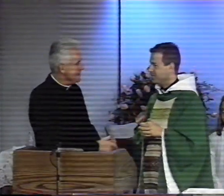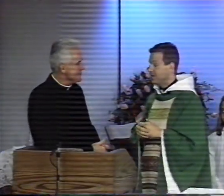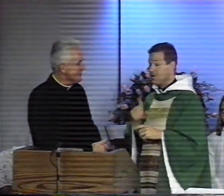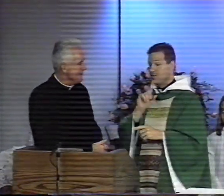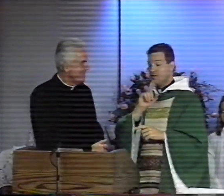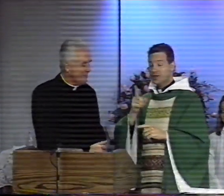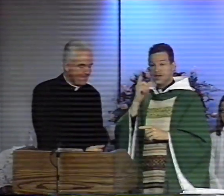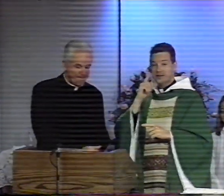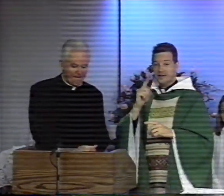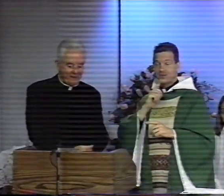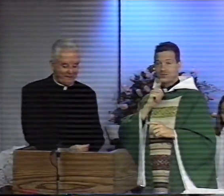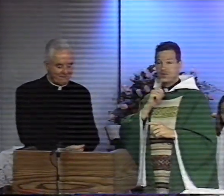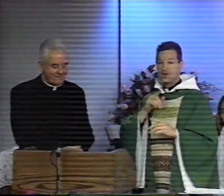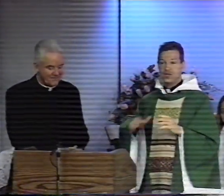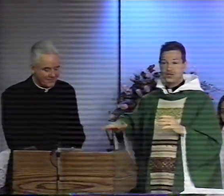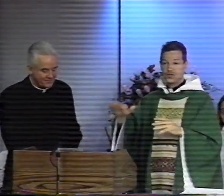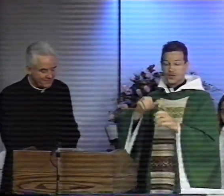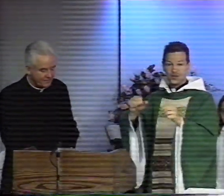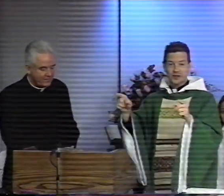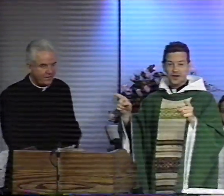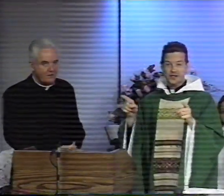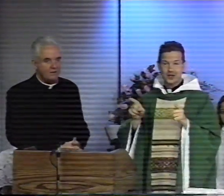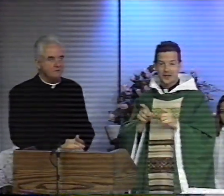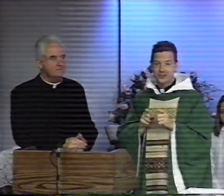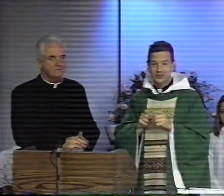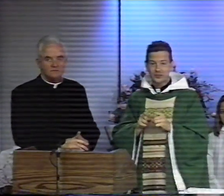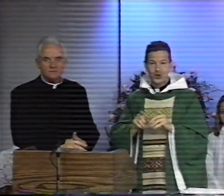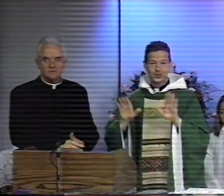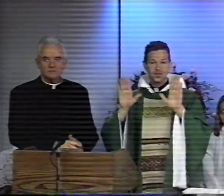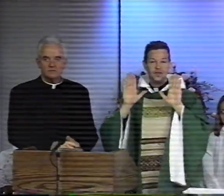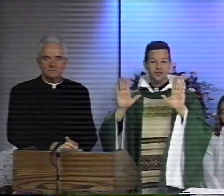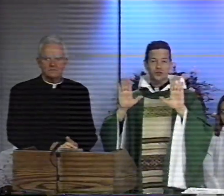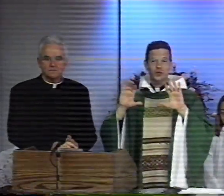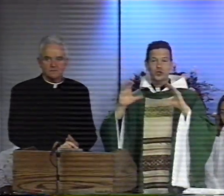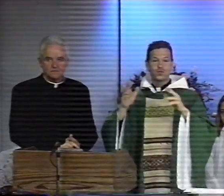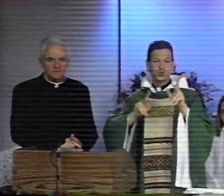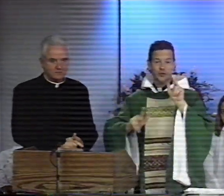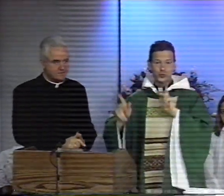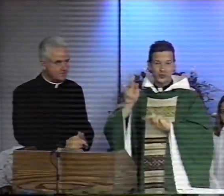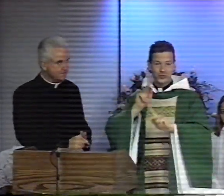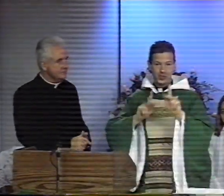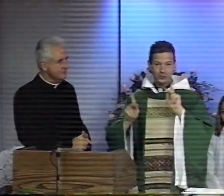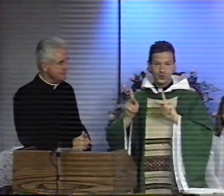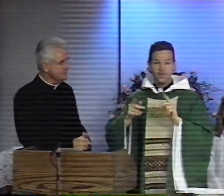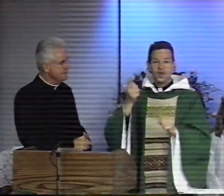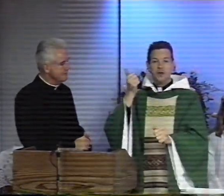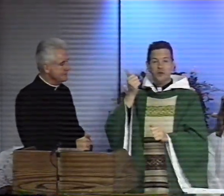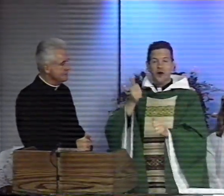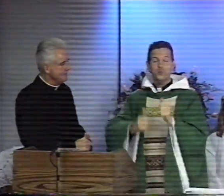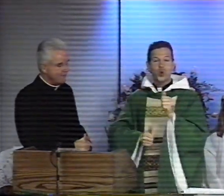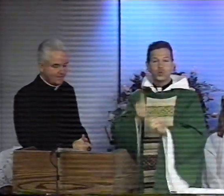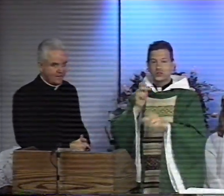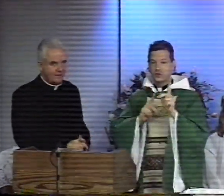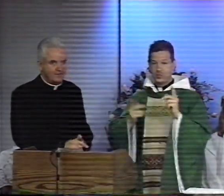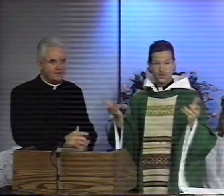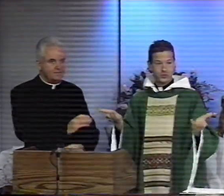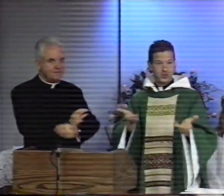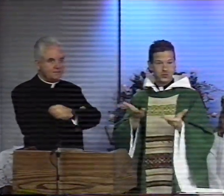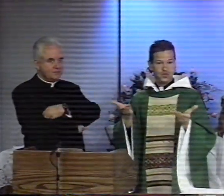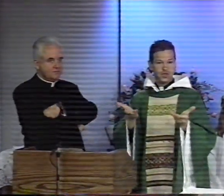ministry. Well, really, the deaf community is throughout the Archdiocese of Boston. It's a wonderful group of people. Most of the people that you see